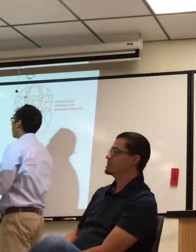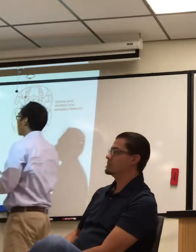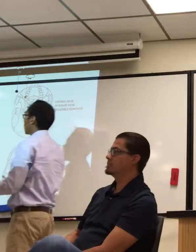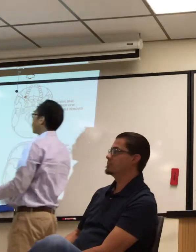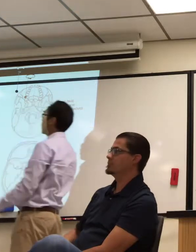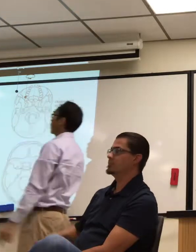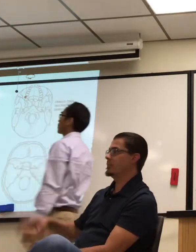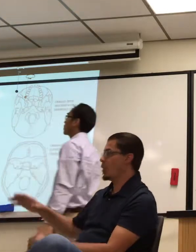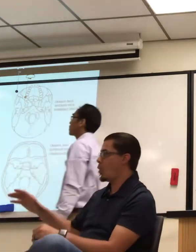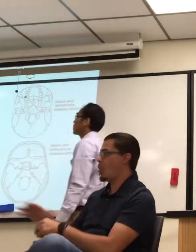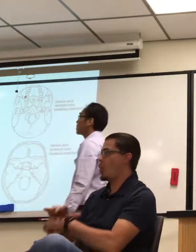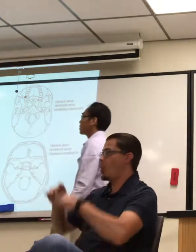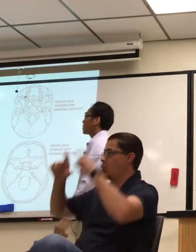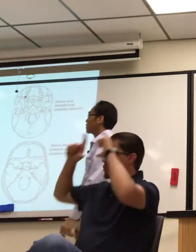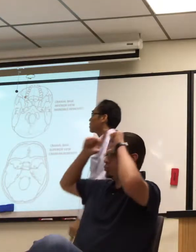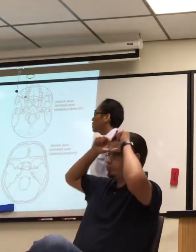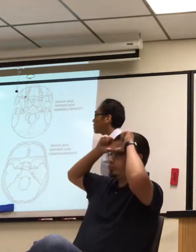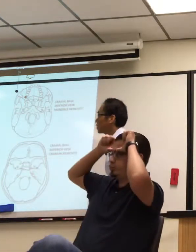That's your whole frontal bone.